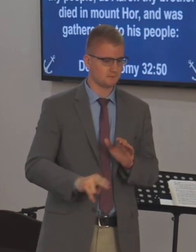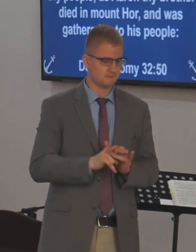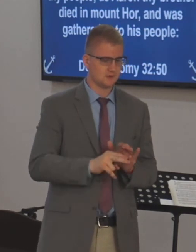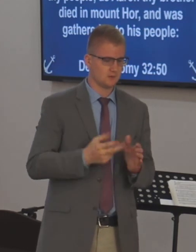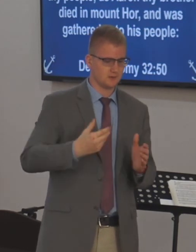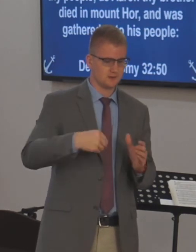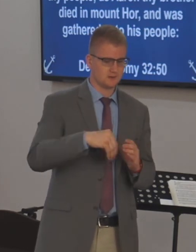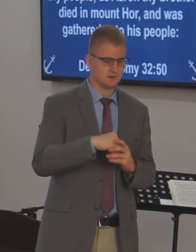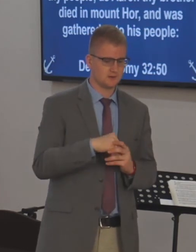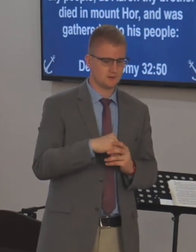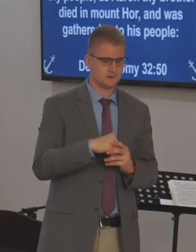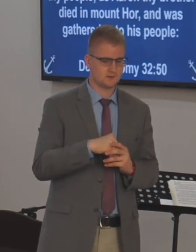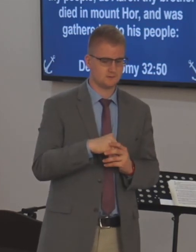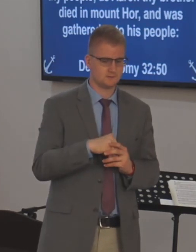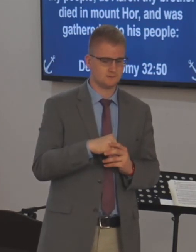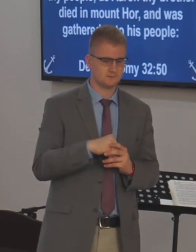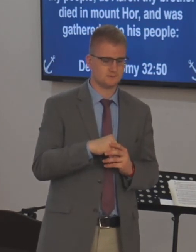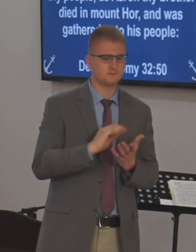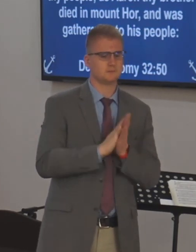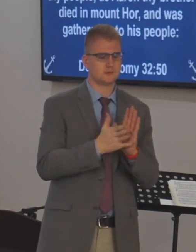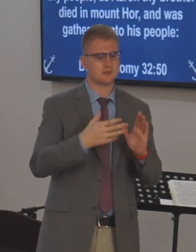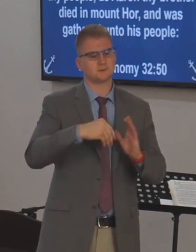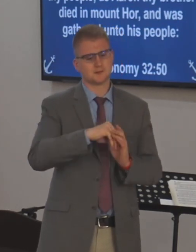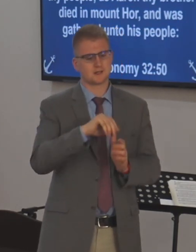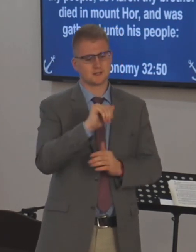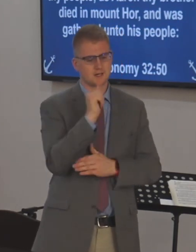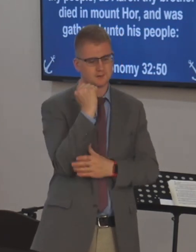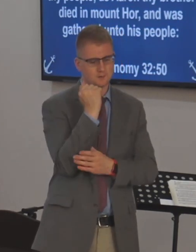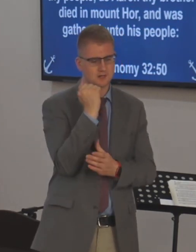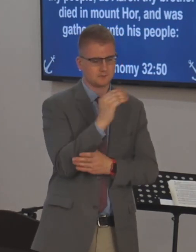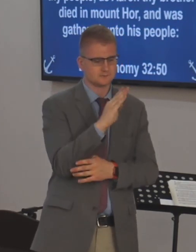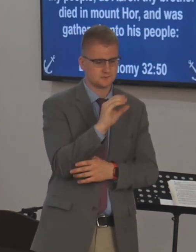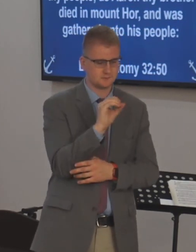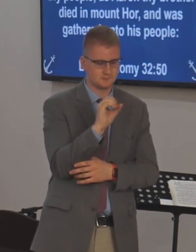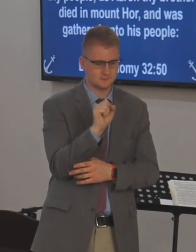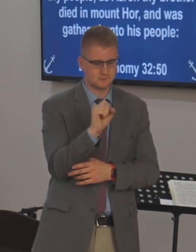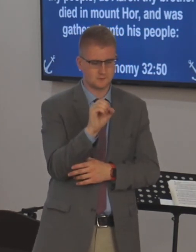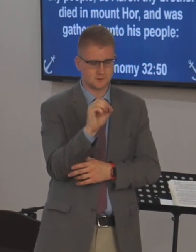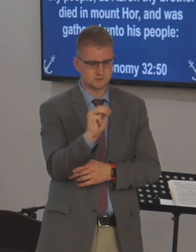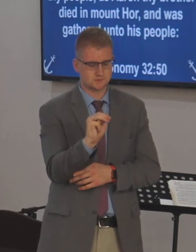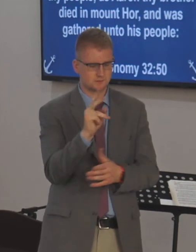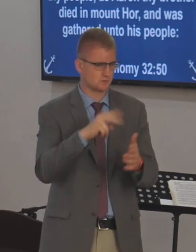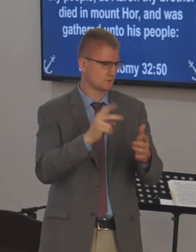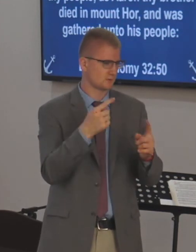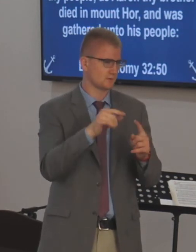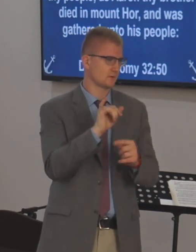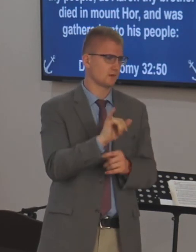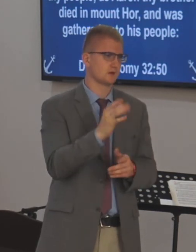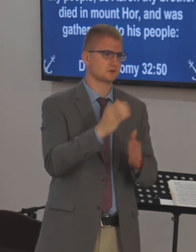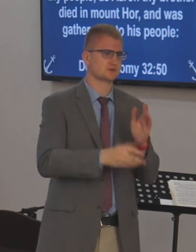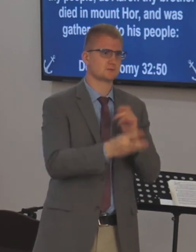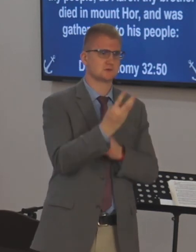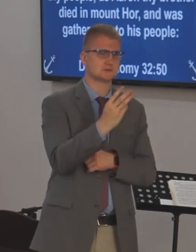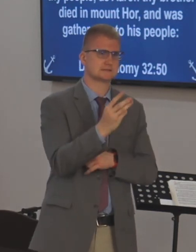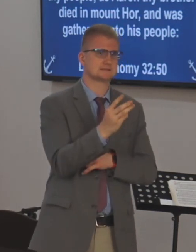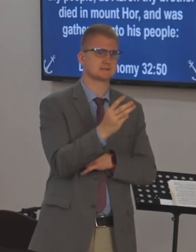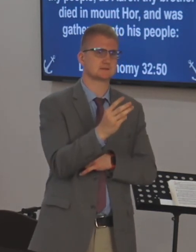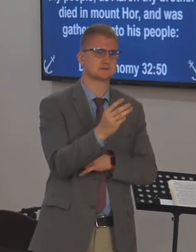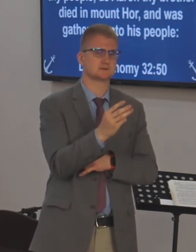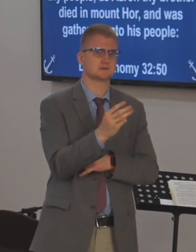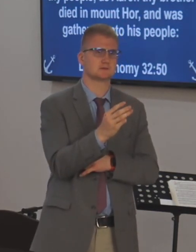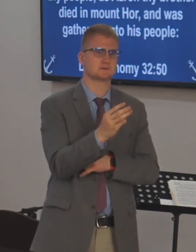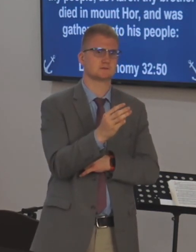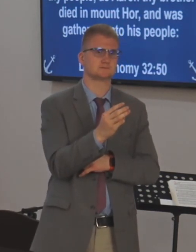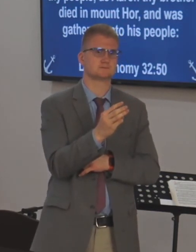bosom. Read that, Luke chapter 16. The man in hell and the man who went to Abraham's bosom. And the man in hell is praying for his brothers